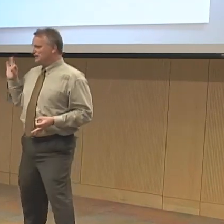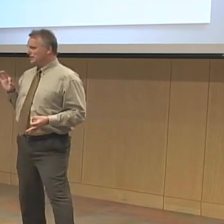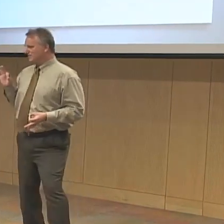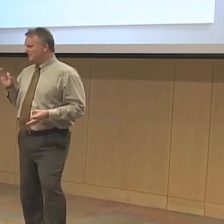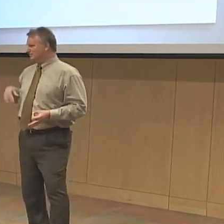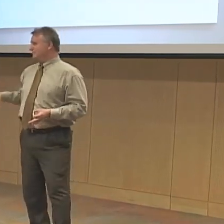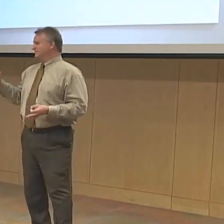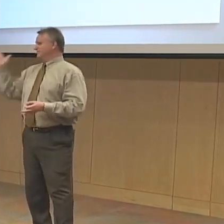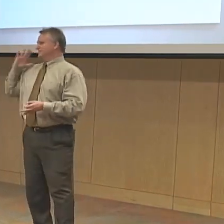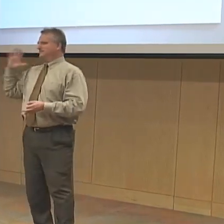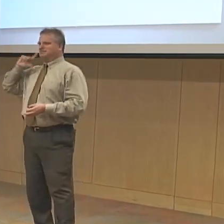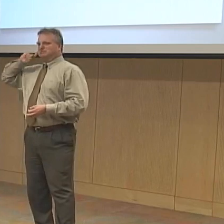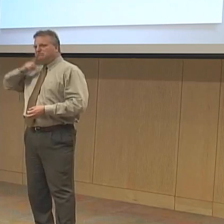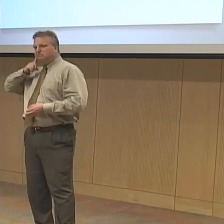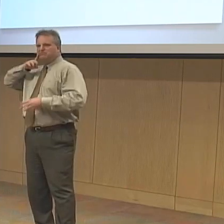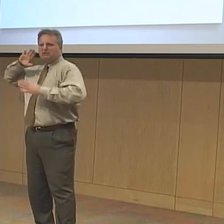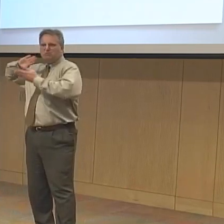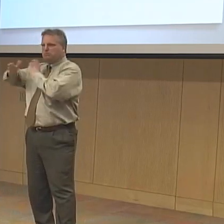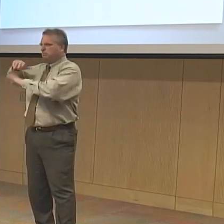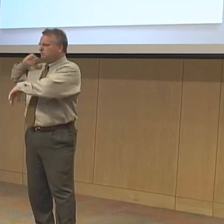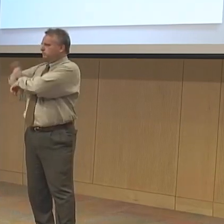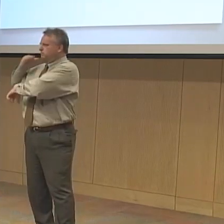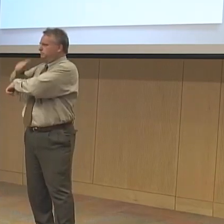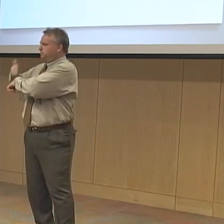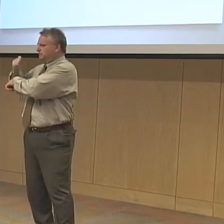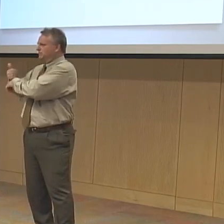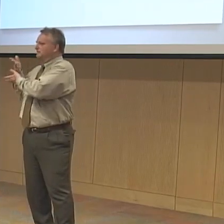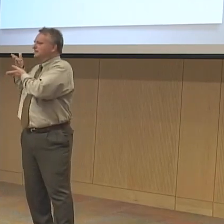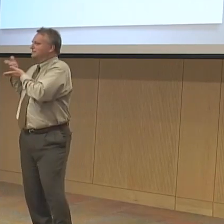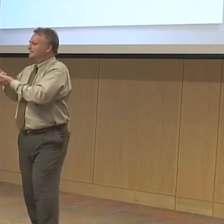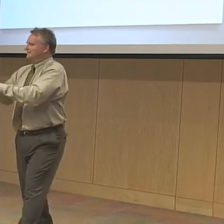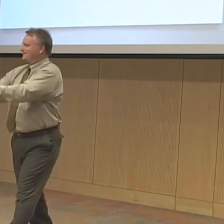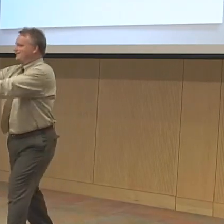identity, whereas Fremont was the historical anchor.